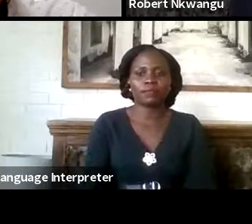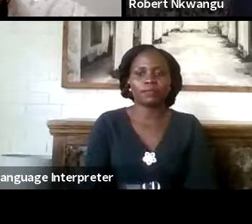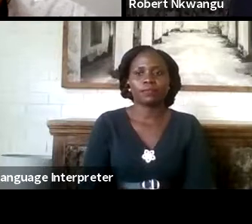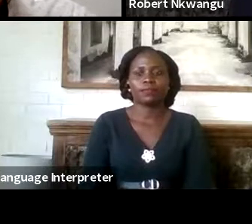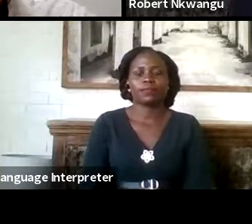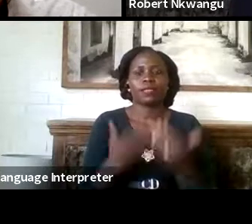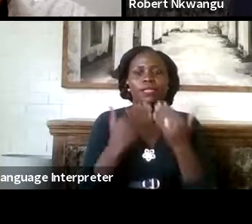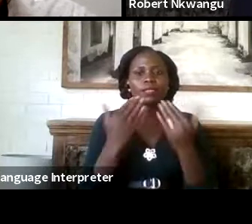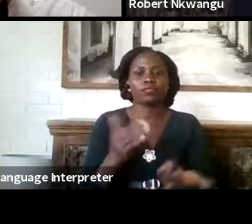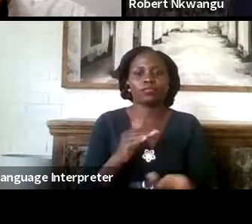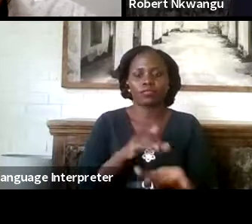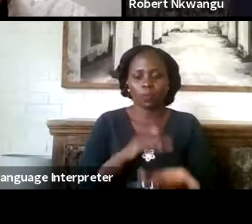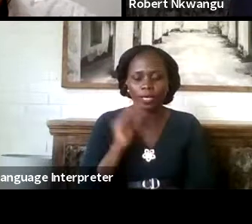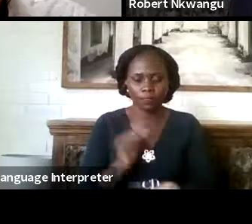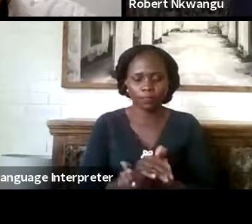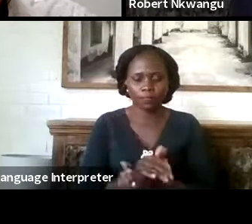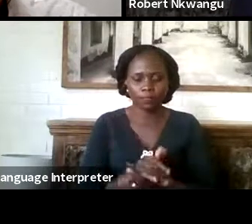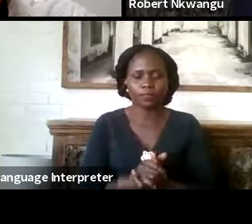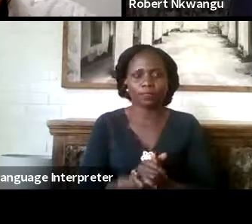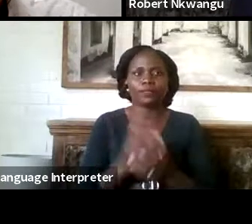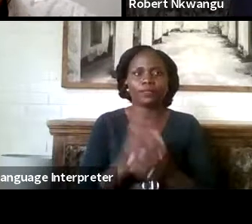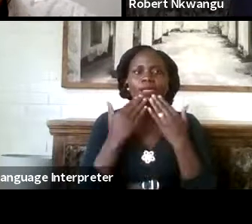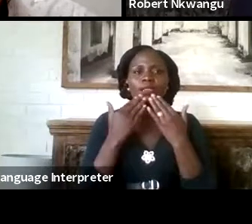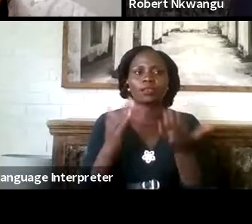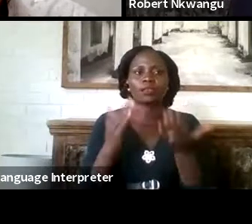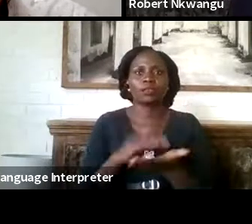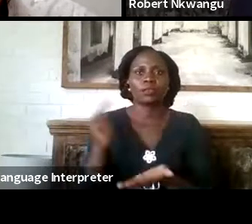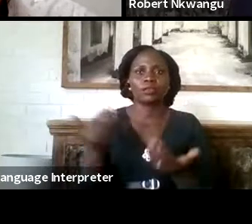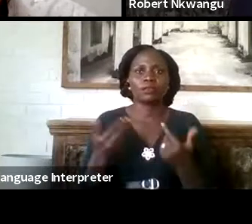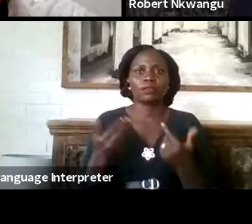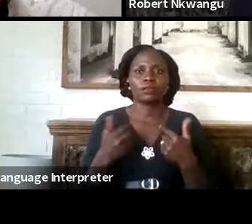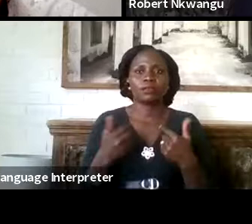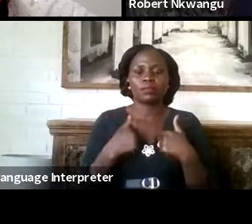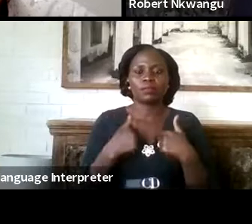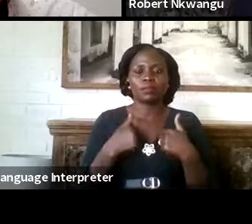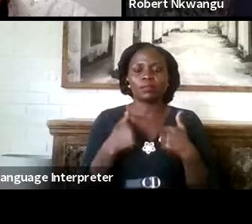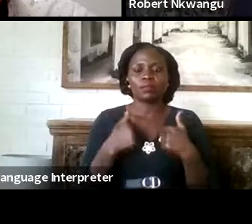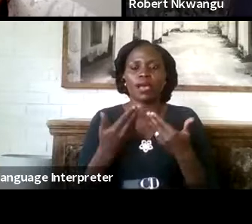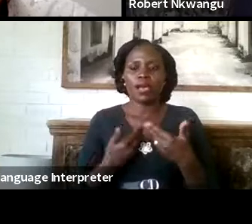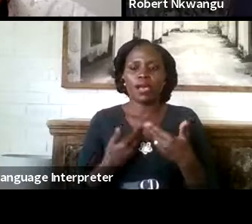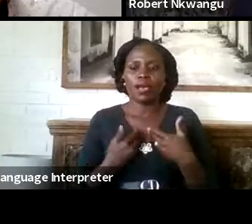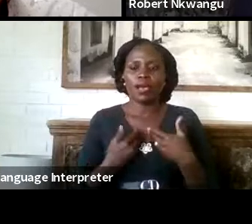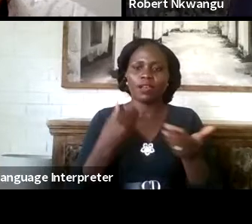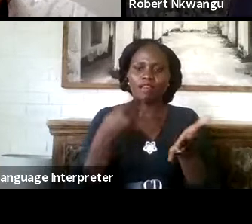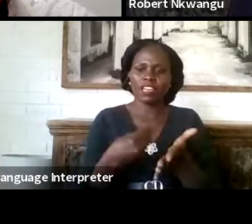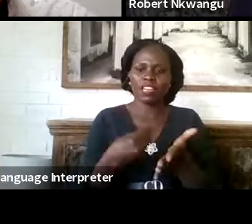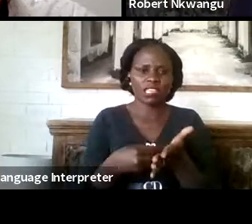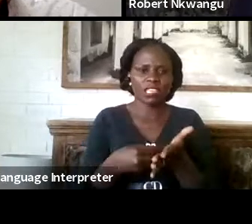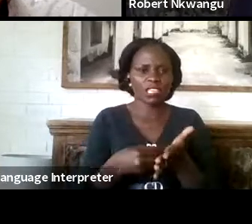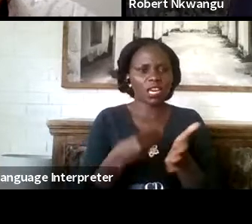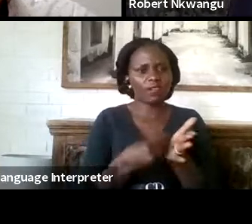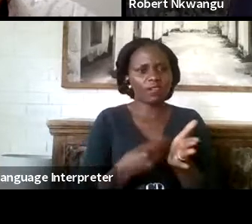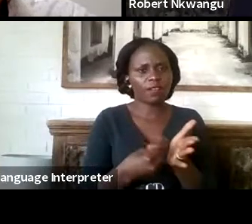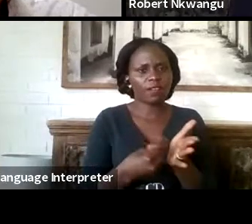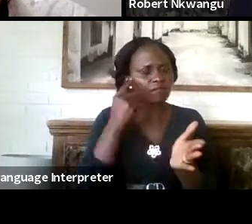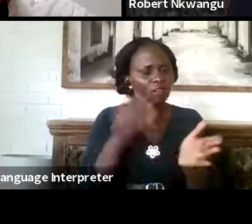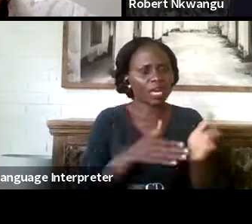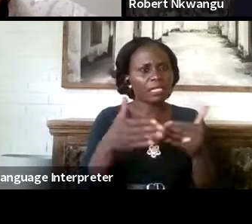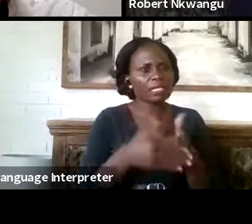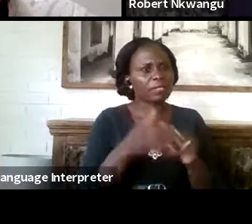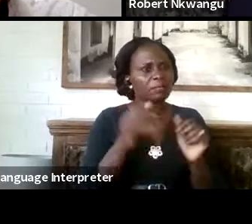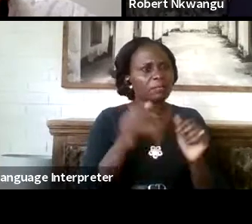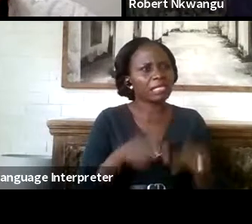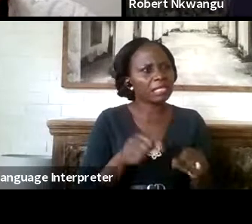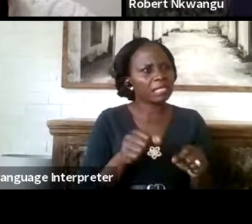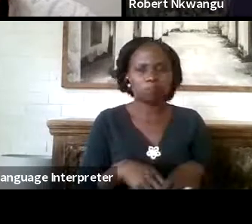I don't think I have a fund for accessibility or whatever, but the way we are treating